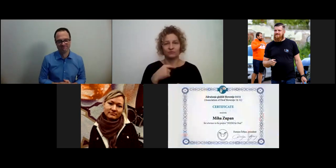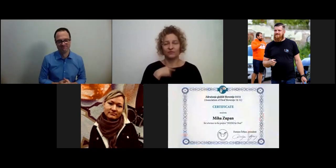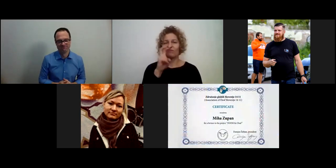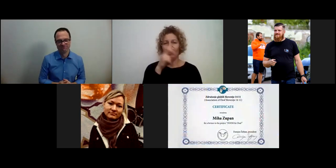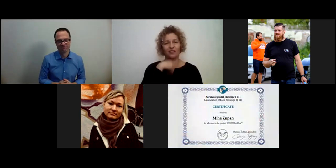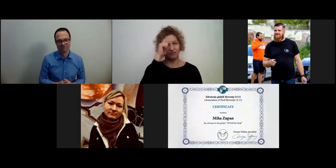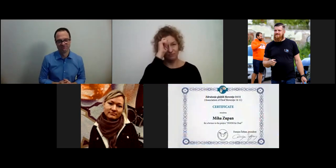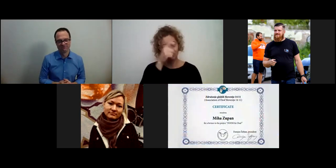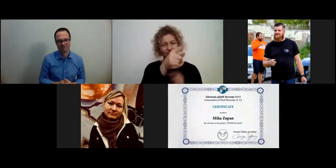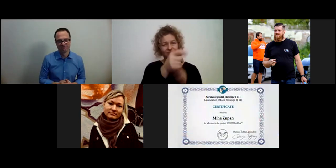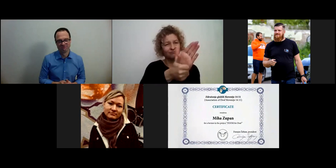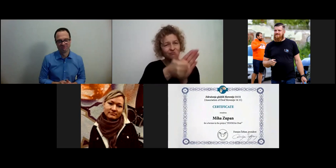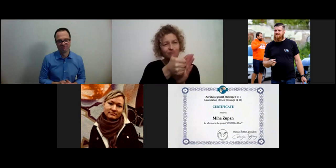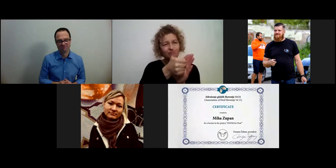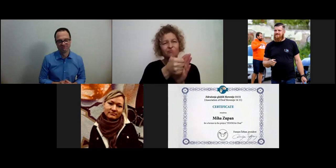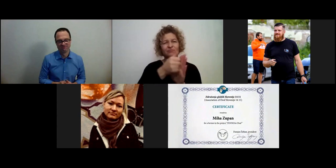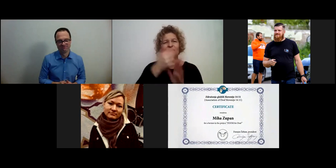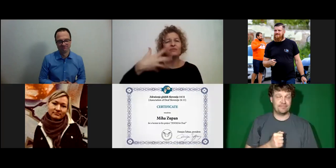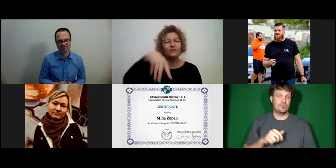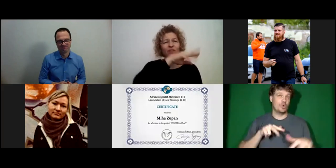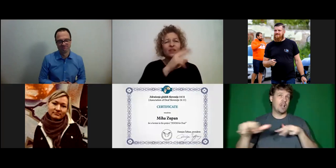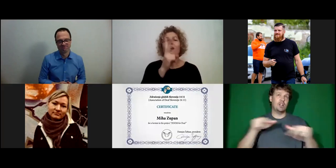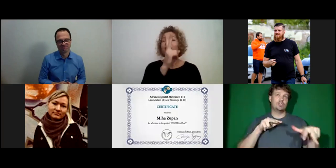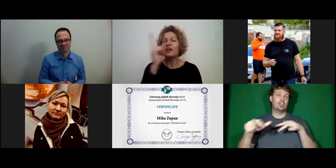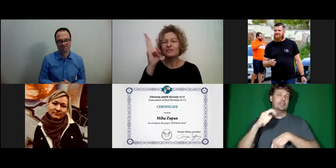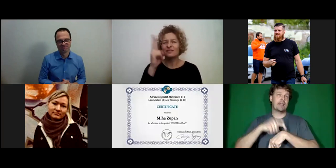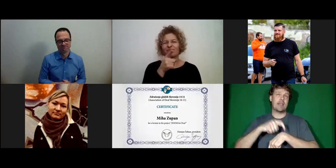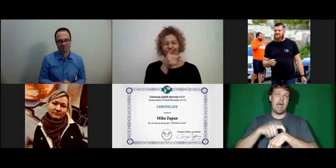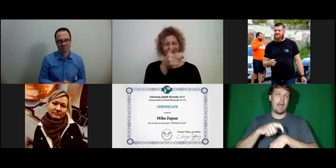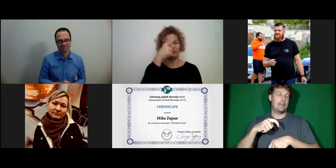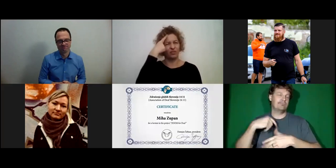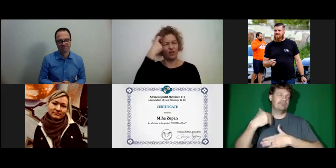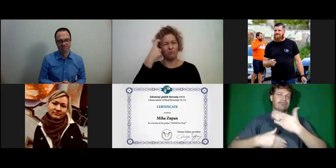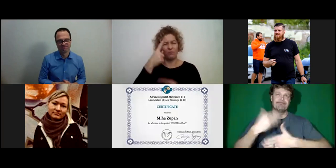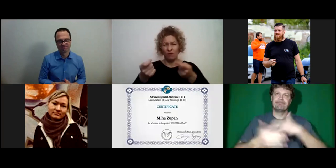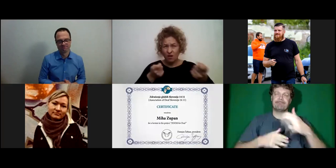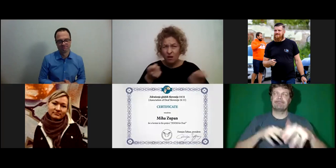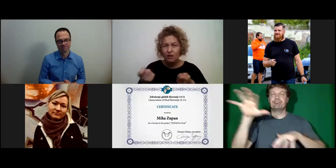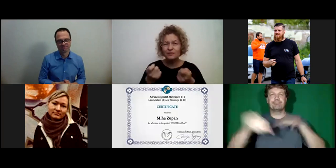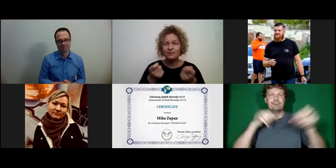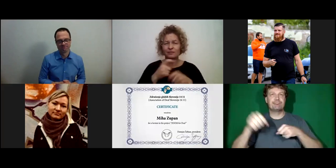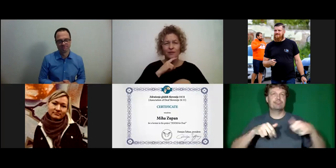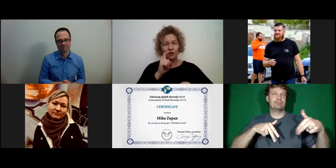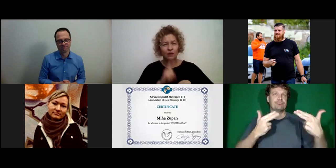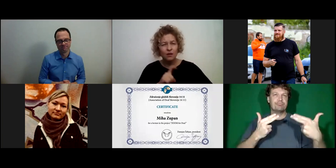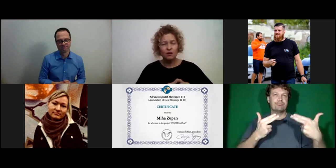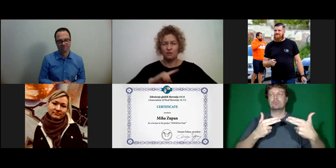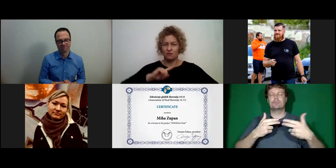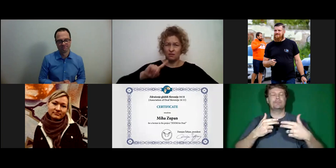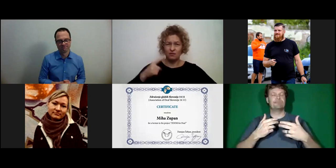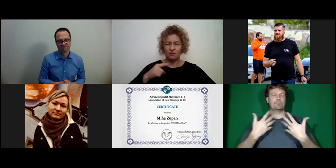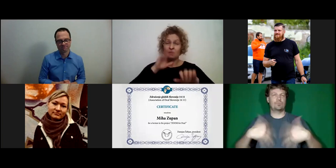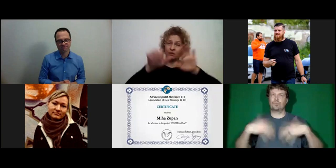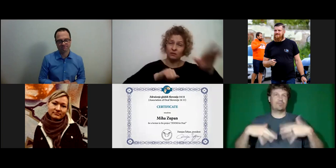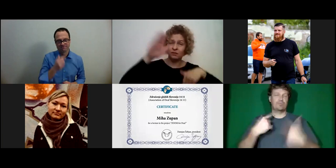word, wow. And I have so much respect for Dami for